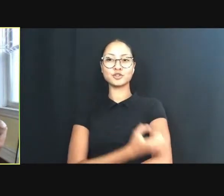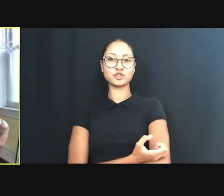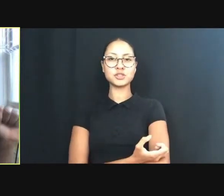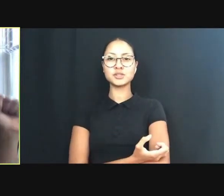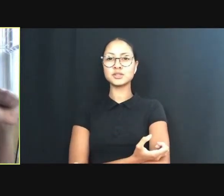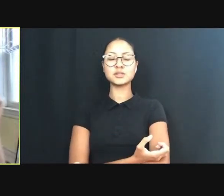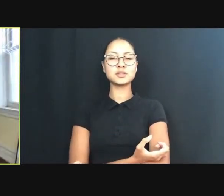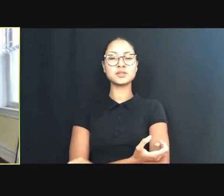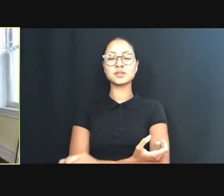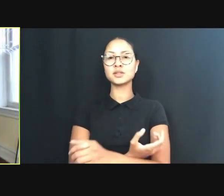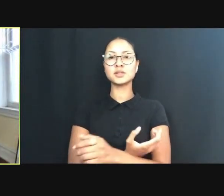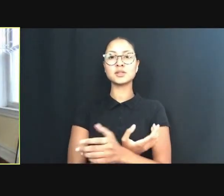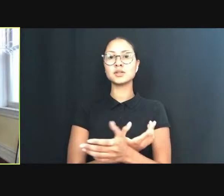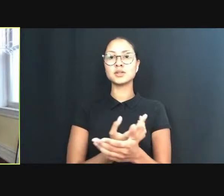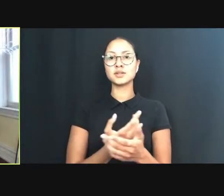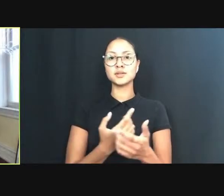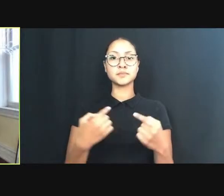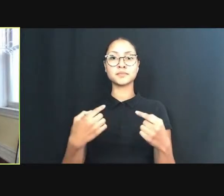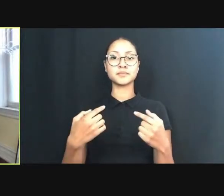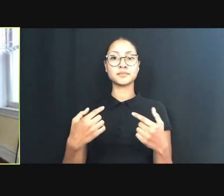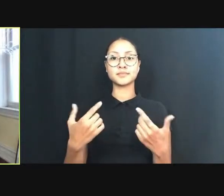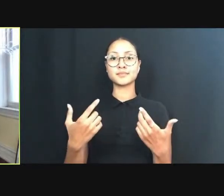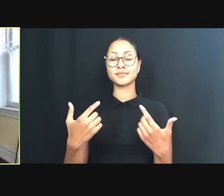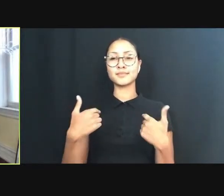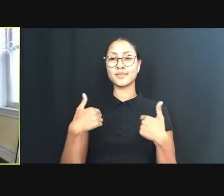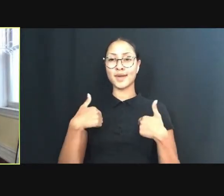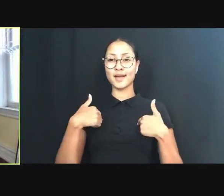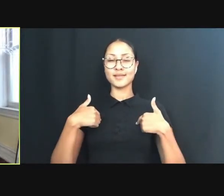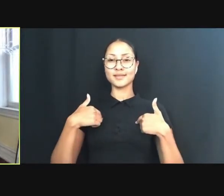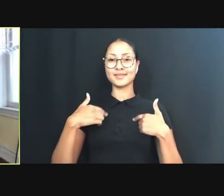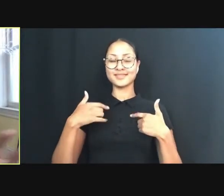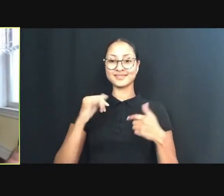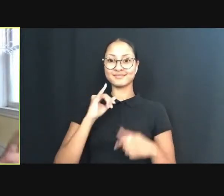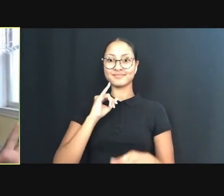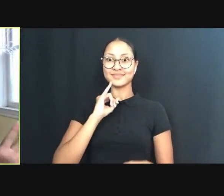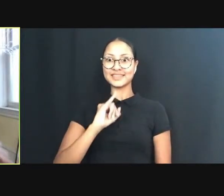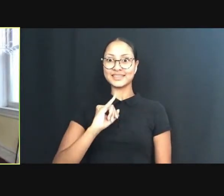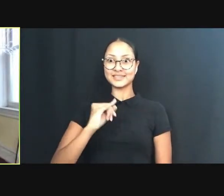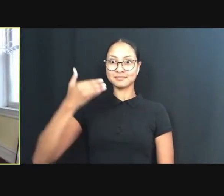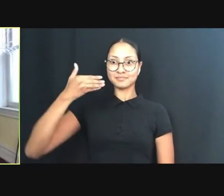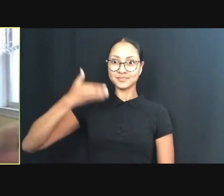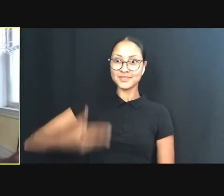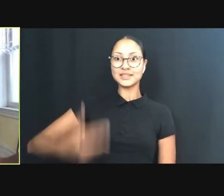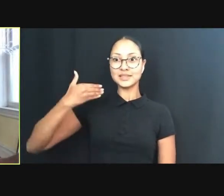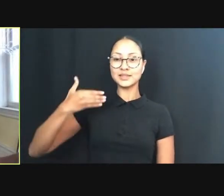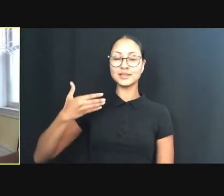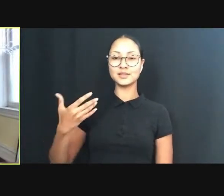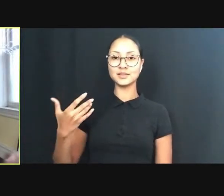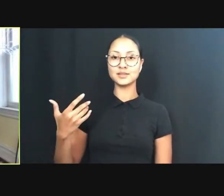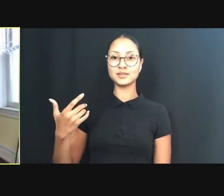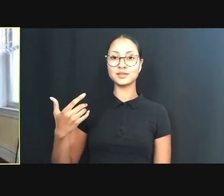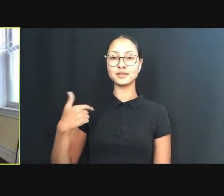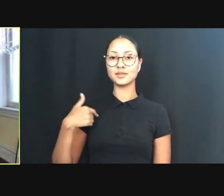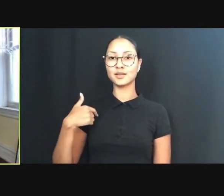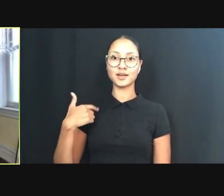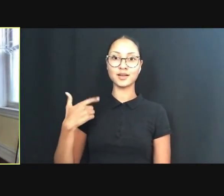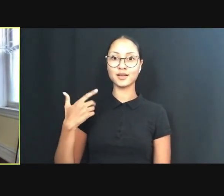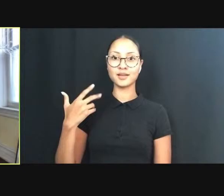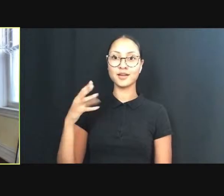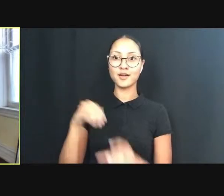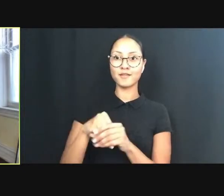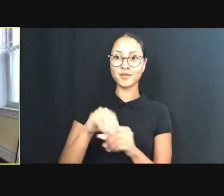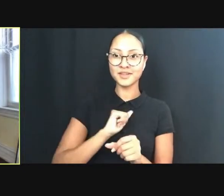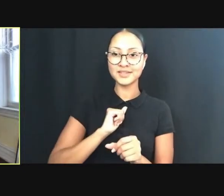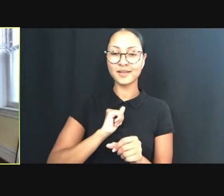I'm like the person that gets possessed with the dance and then gives it to the community to disseminate. Right. And